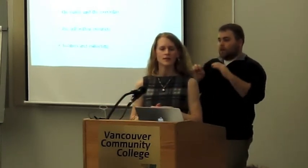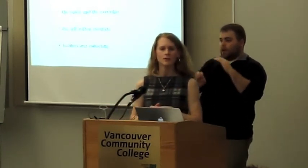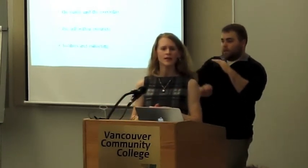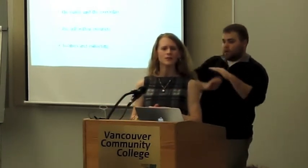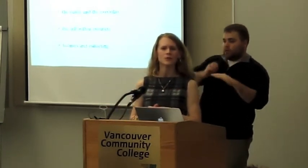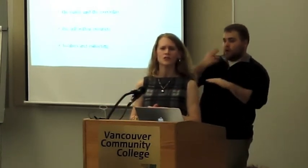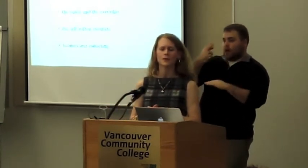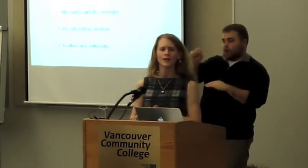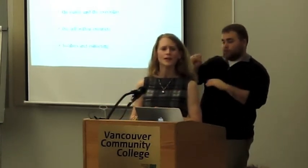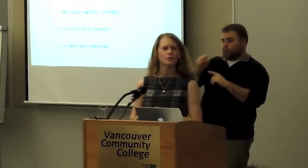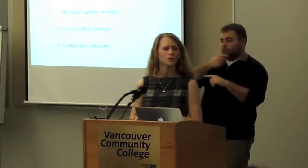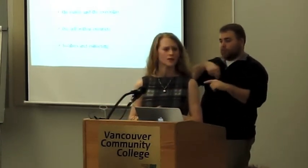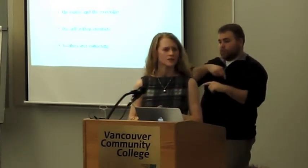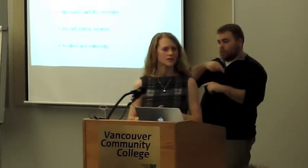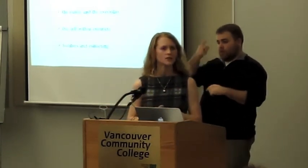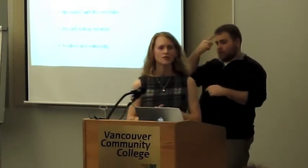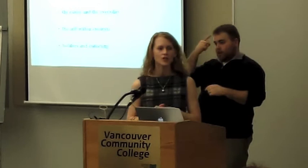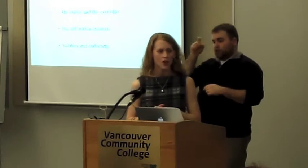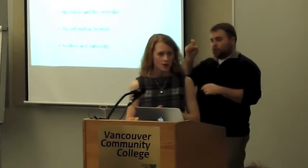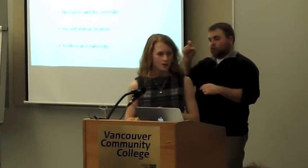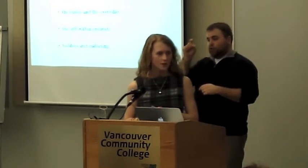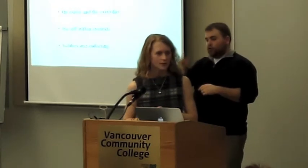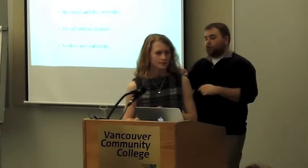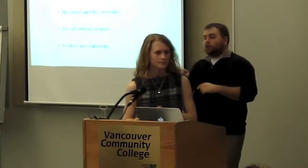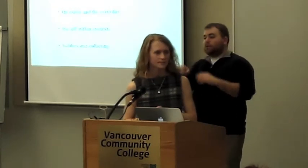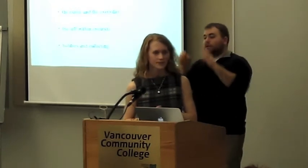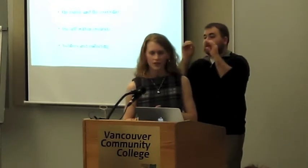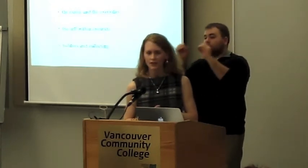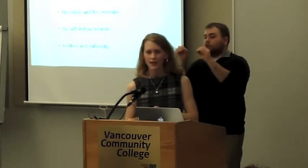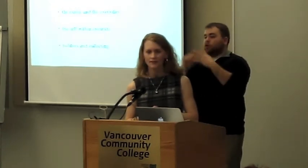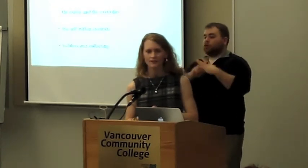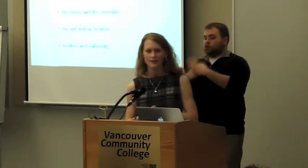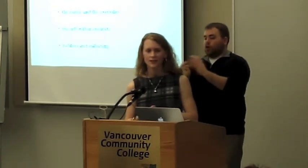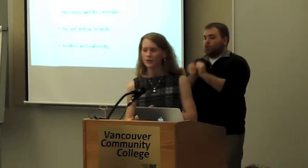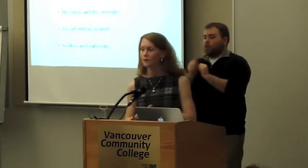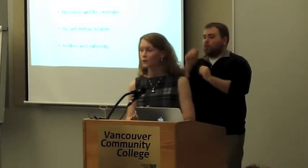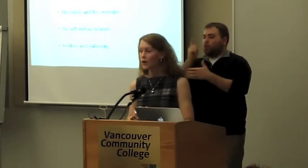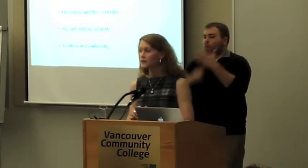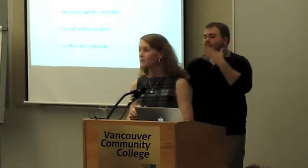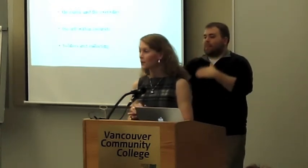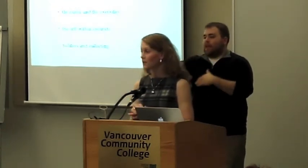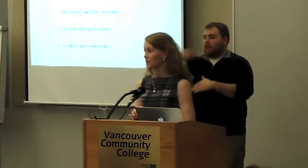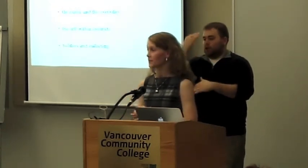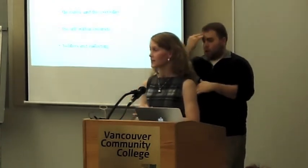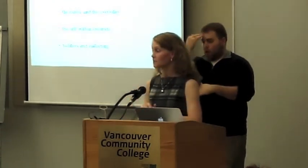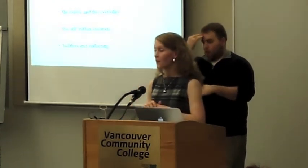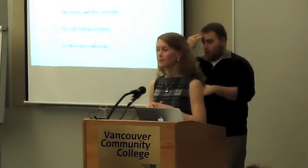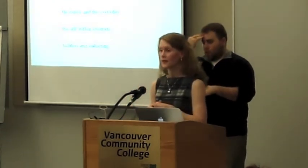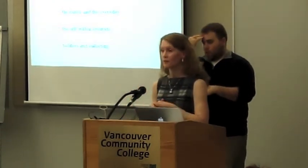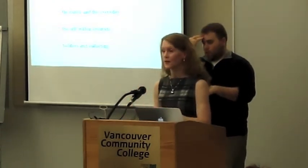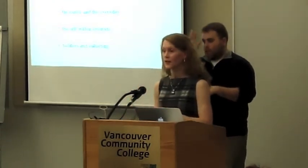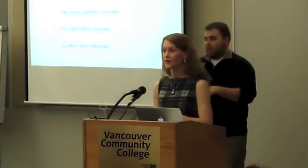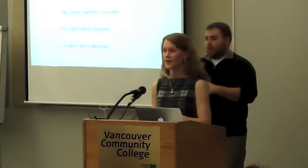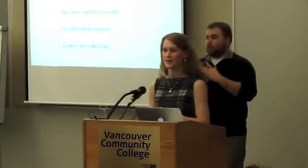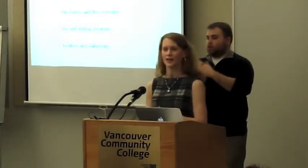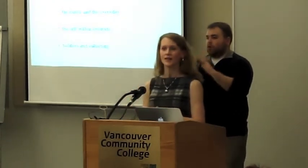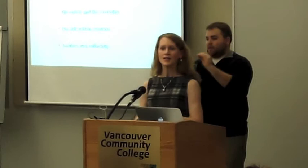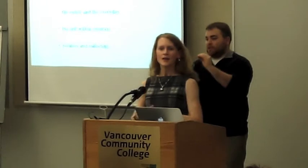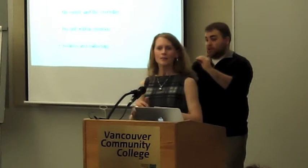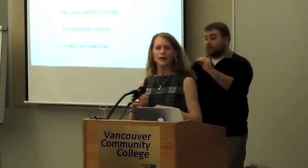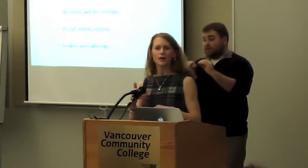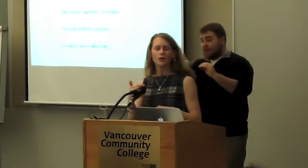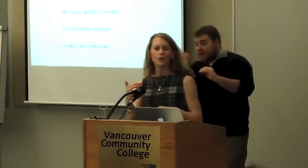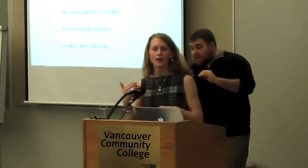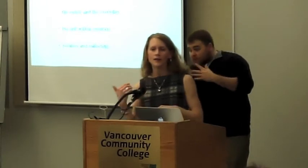levels, there's this belief that we should begin with what students know. You heard that? Well, if you want to bore them, that's probably a really good